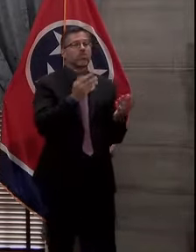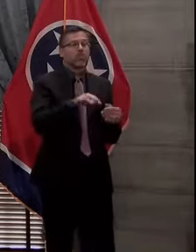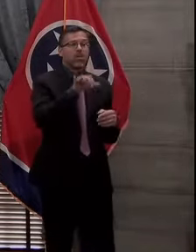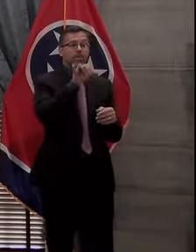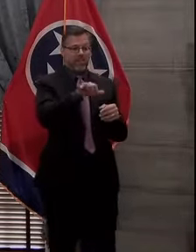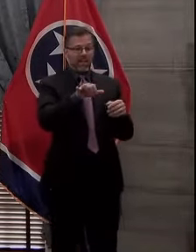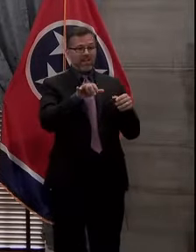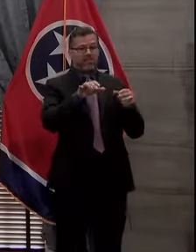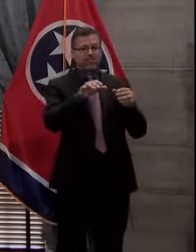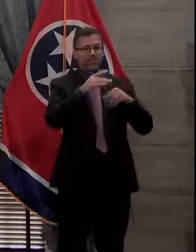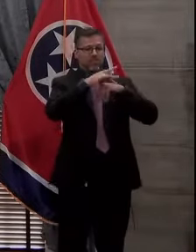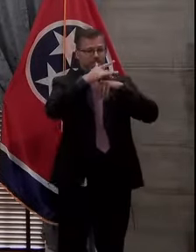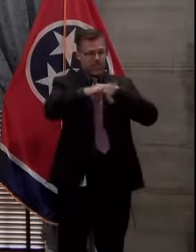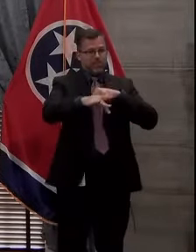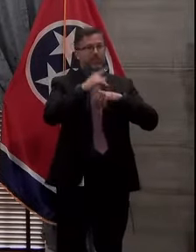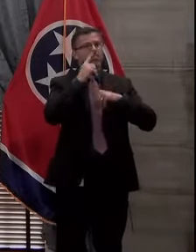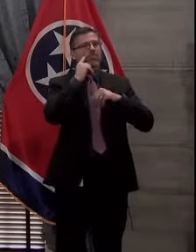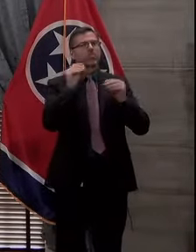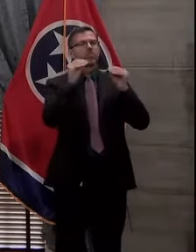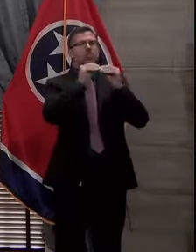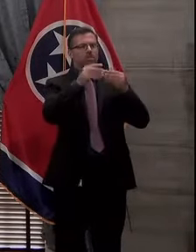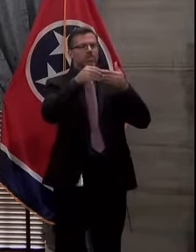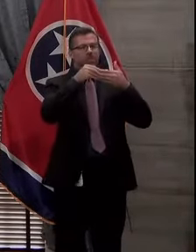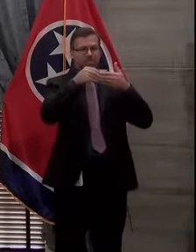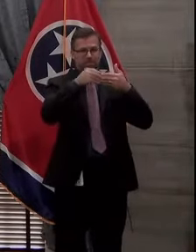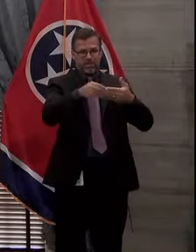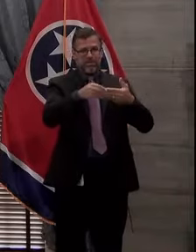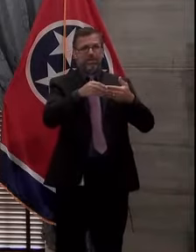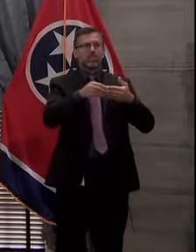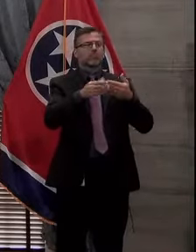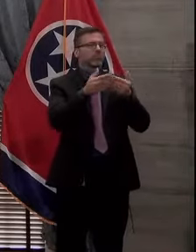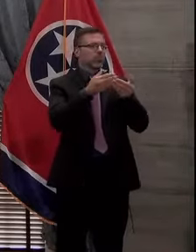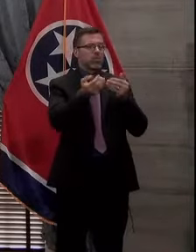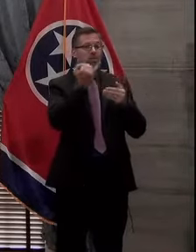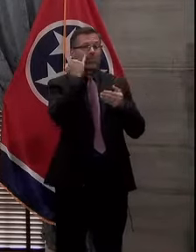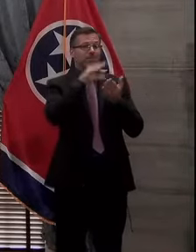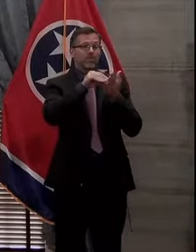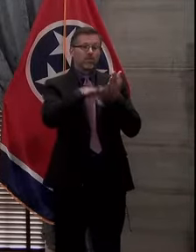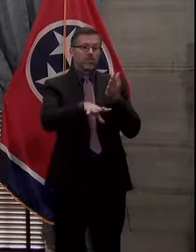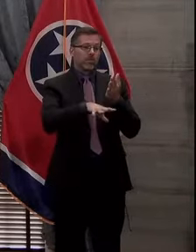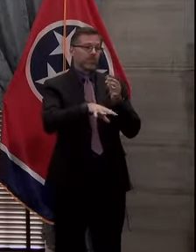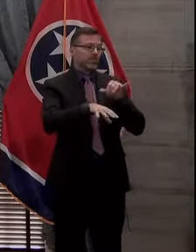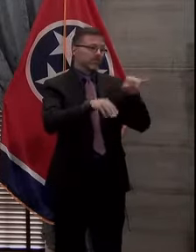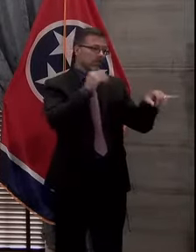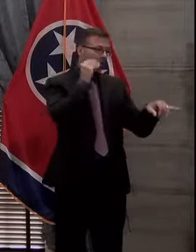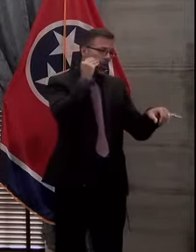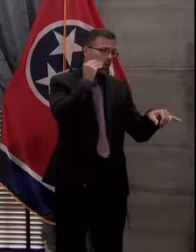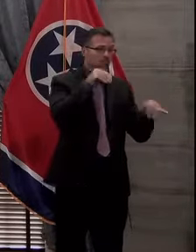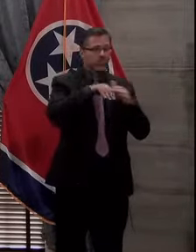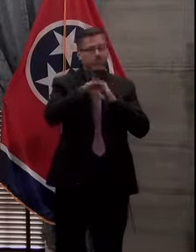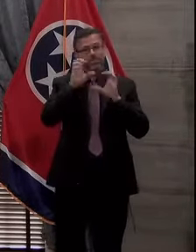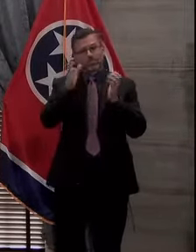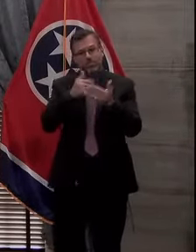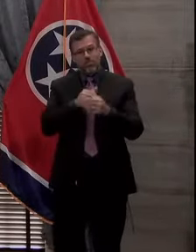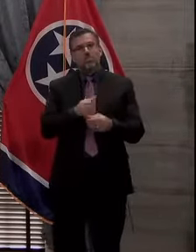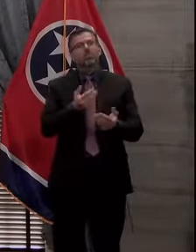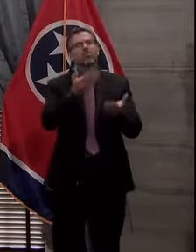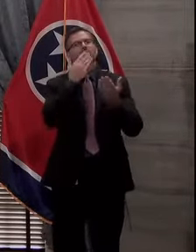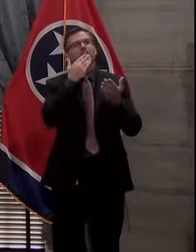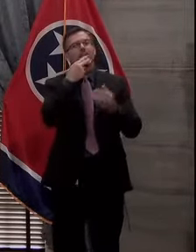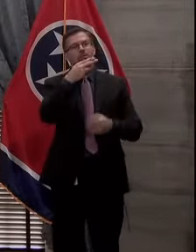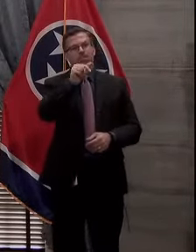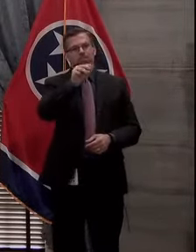suite of resources that allows for greater flexibility both at home and in the classroom. I want to say thank you to Hamilton County